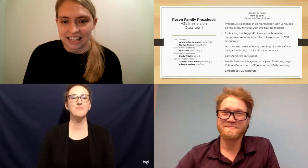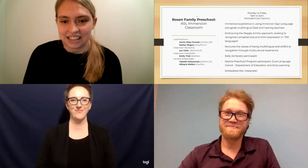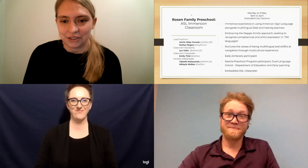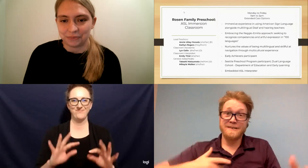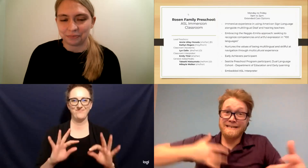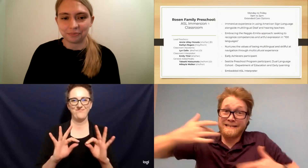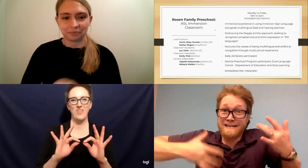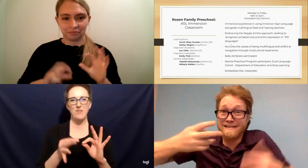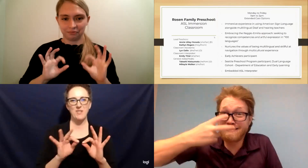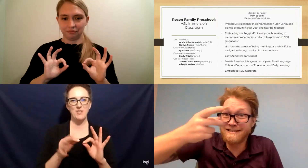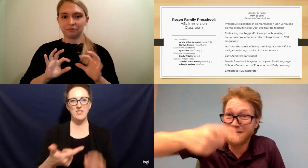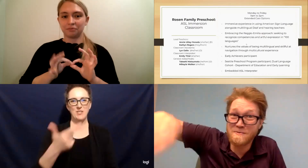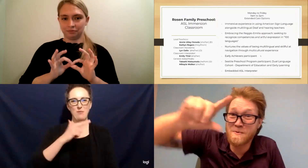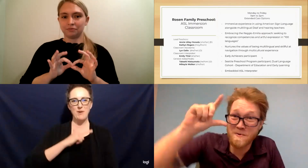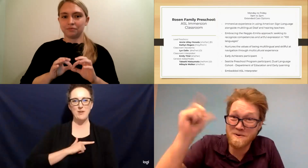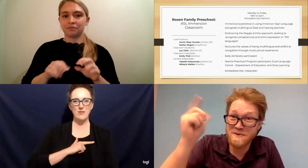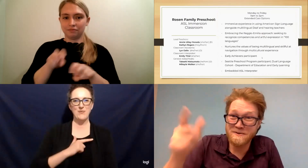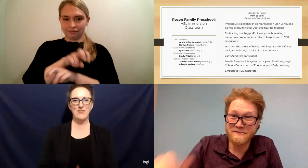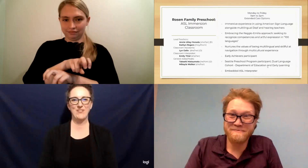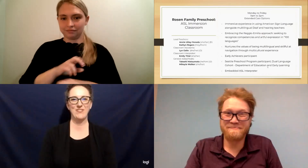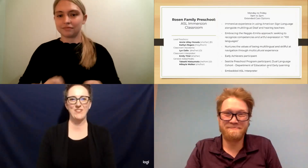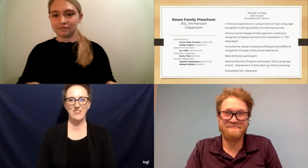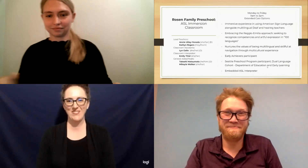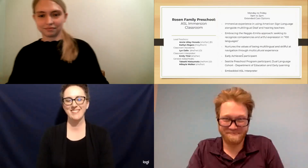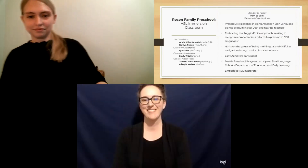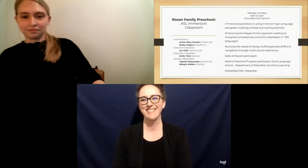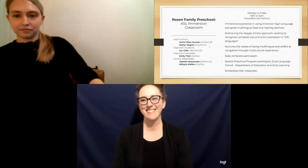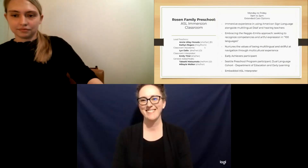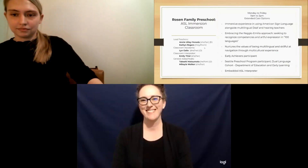Great, thank you. We're going to switch interpreters.